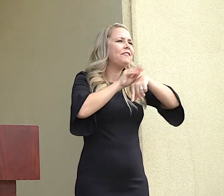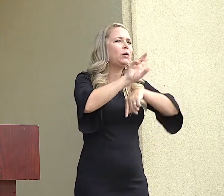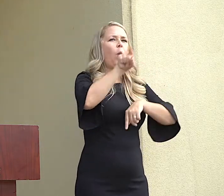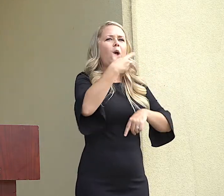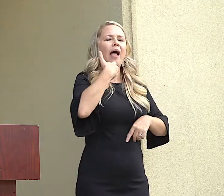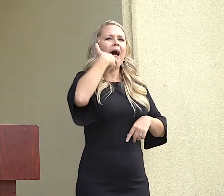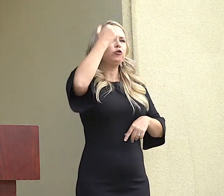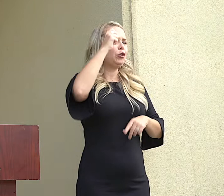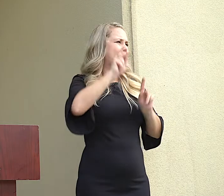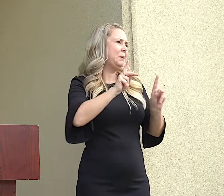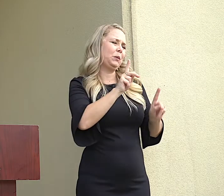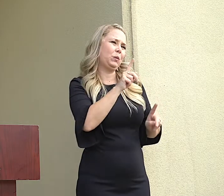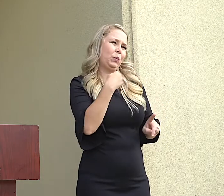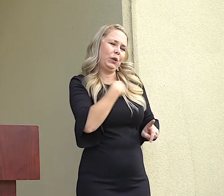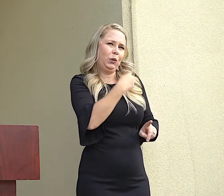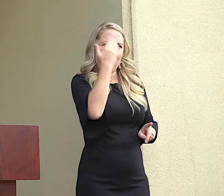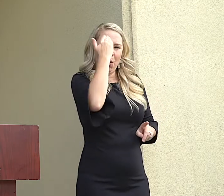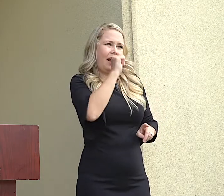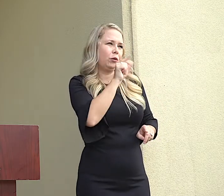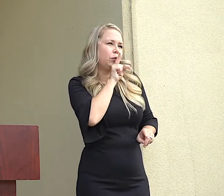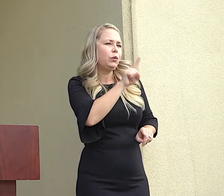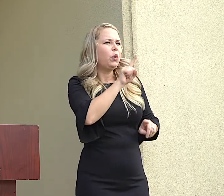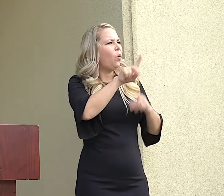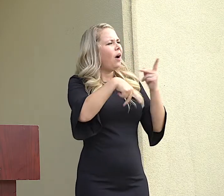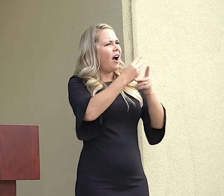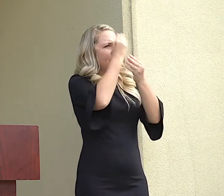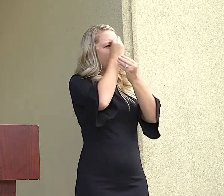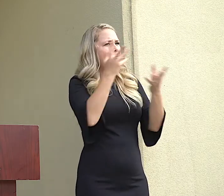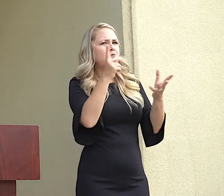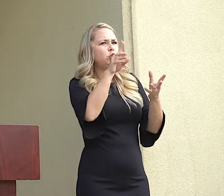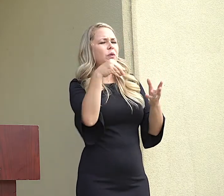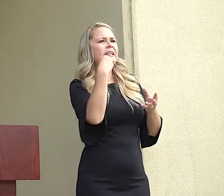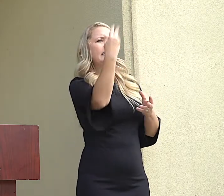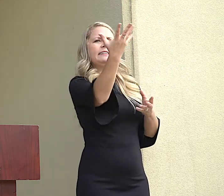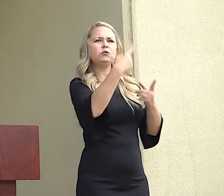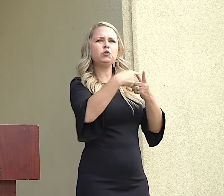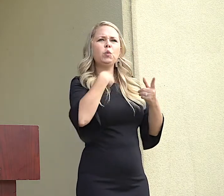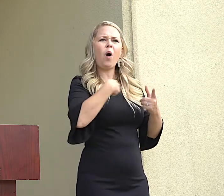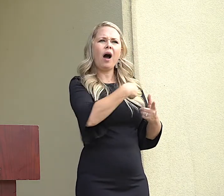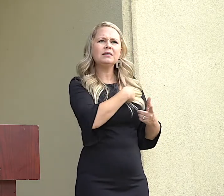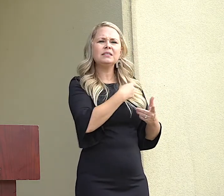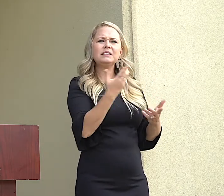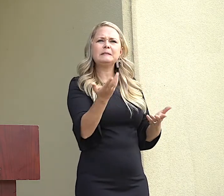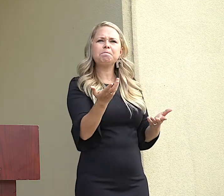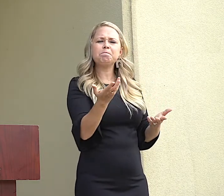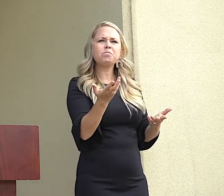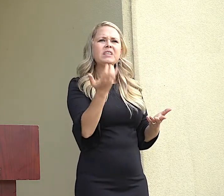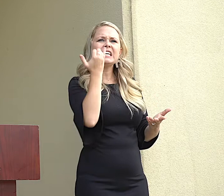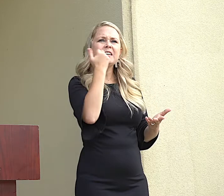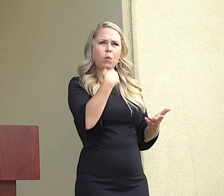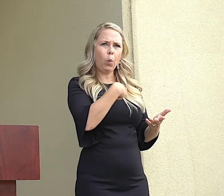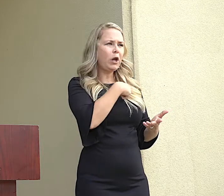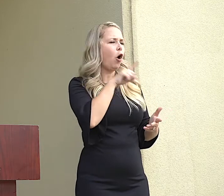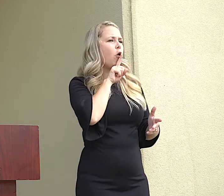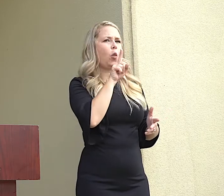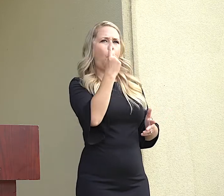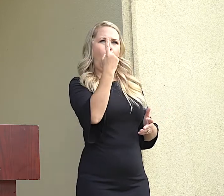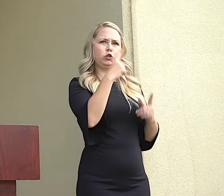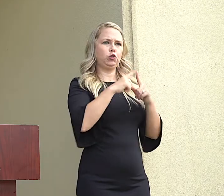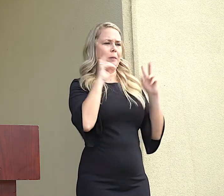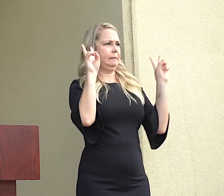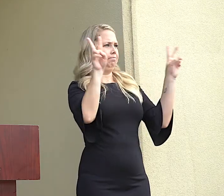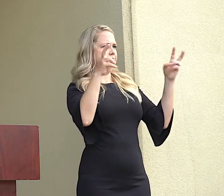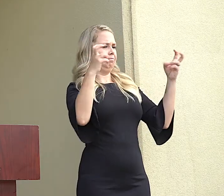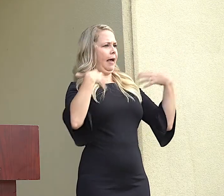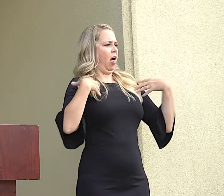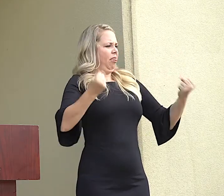we know that's not true. Just kind of information that you can give to us, like say for instance, if we are the ones who are considered to be well,